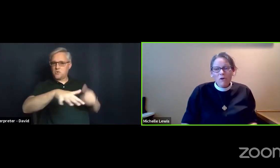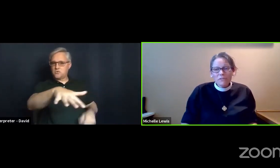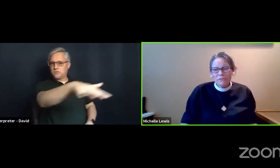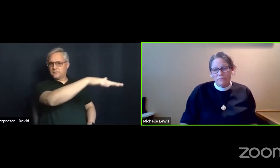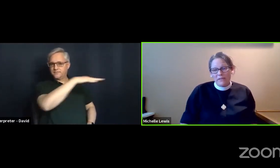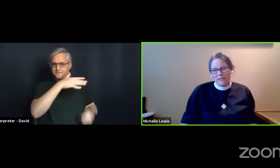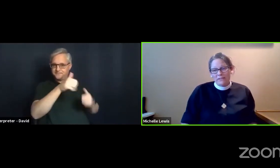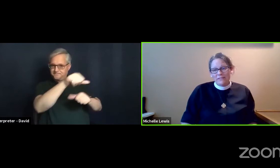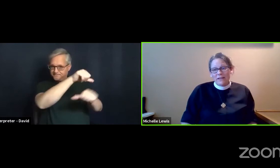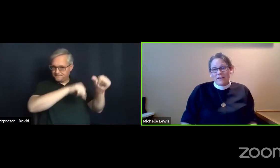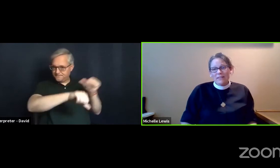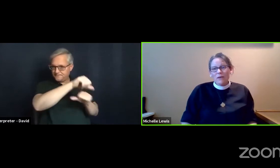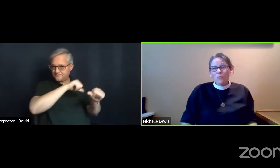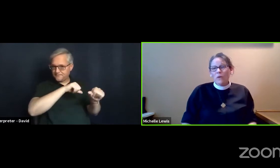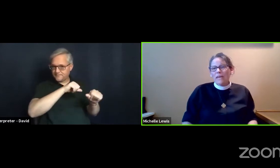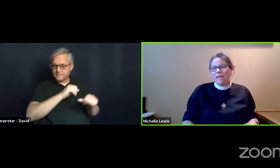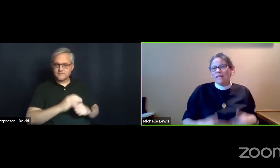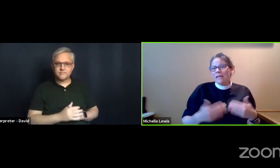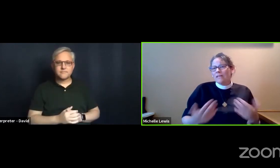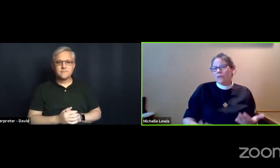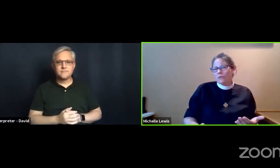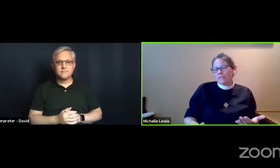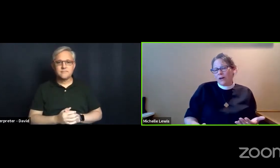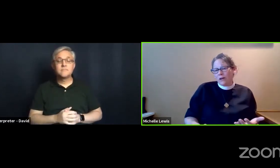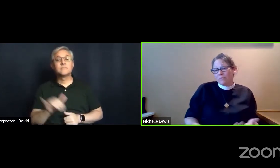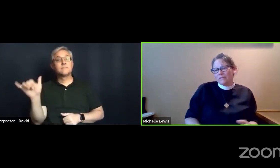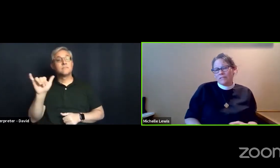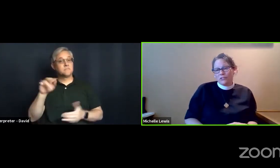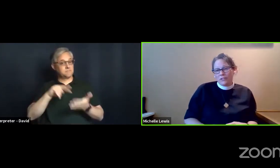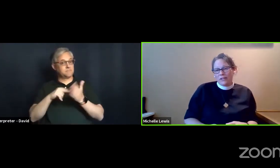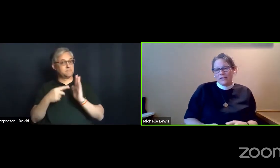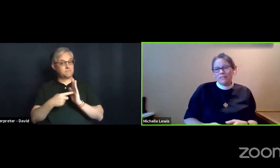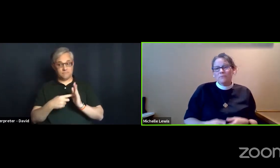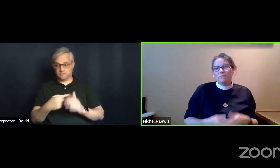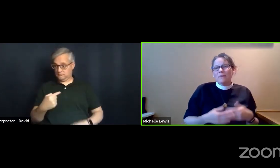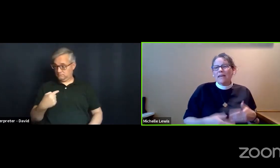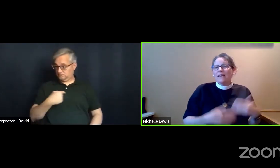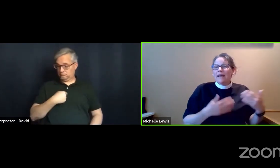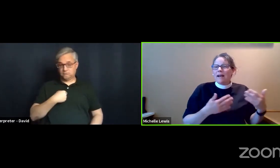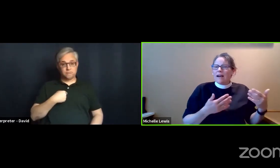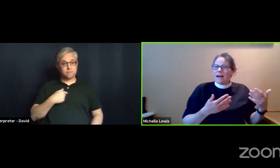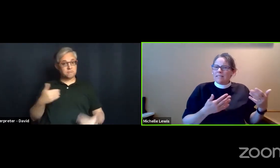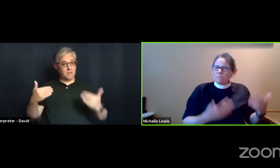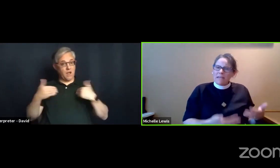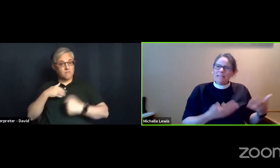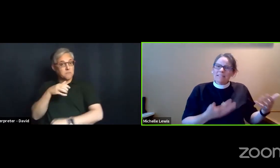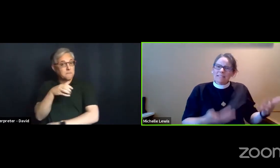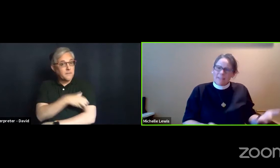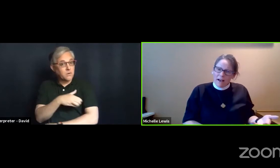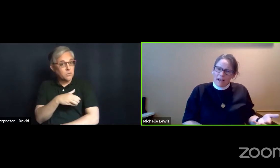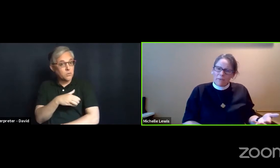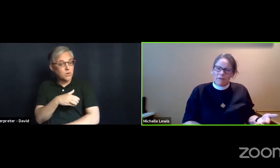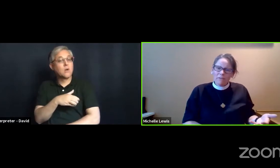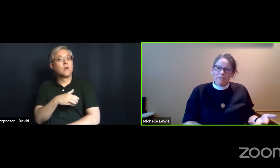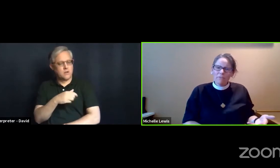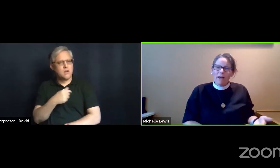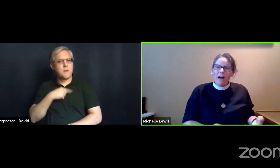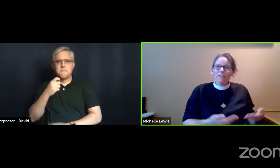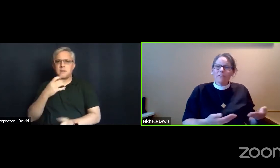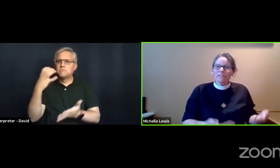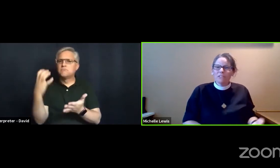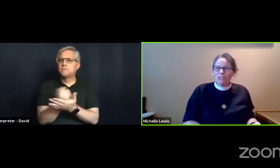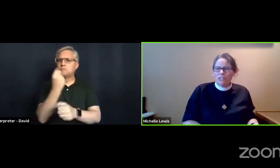It also means that we use our position to make space and time